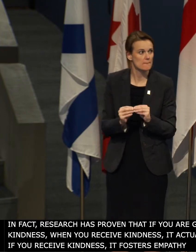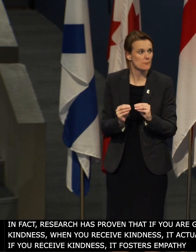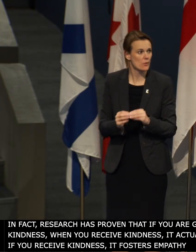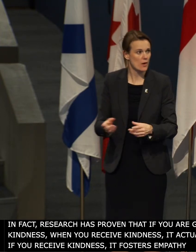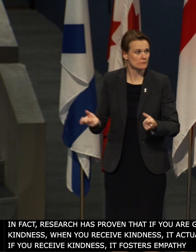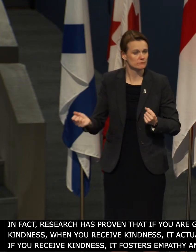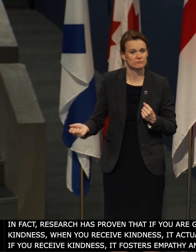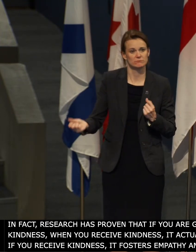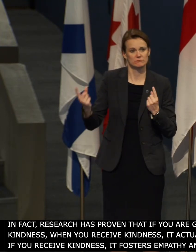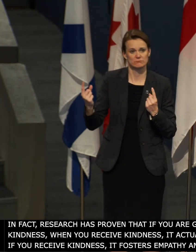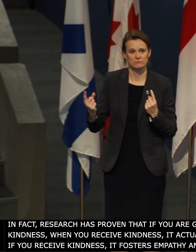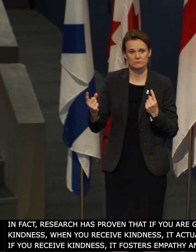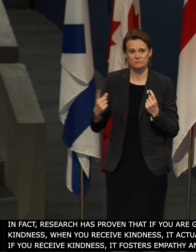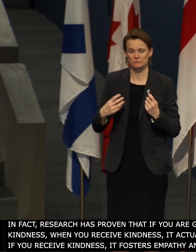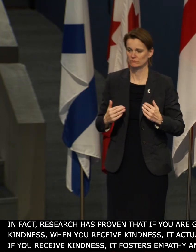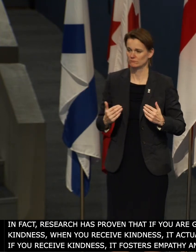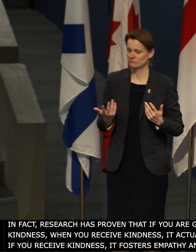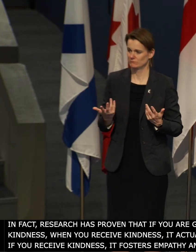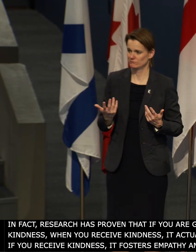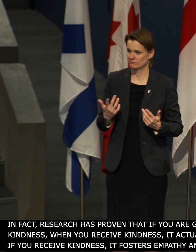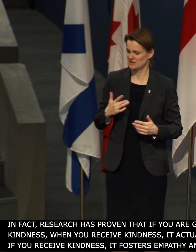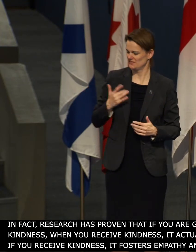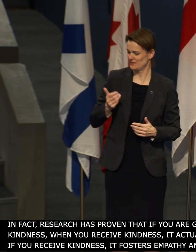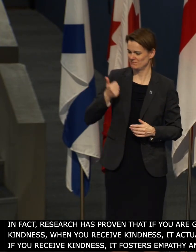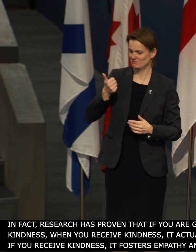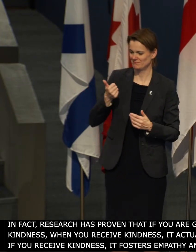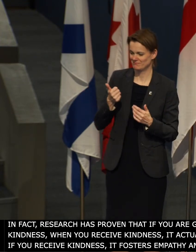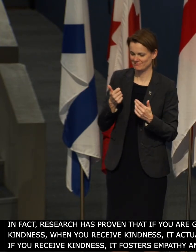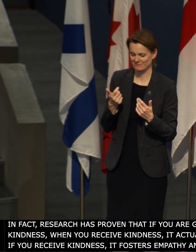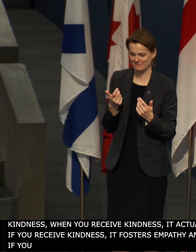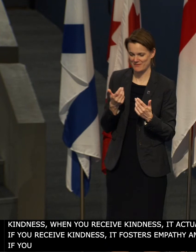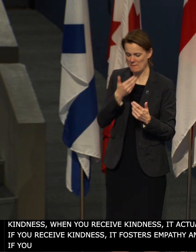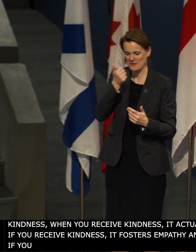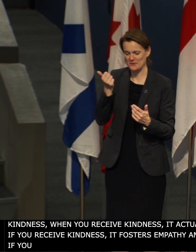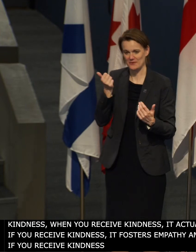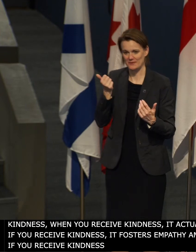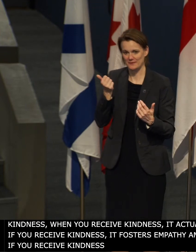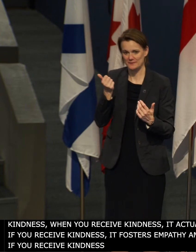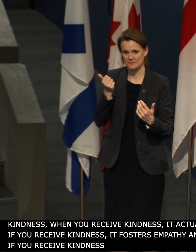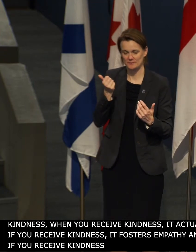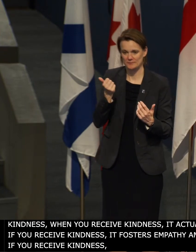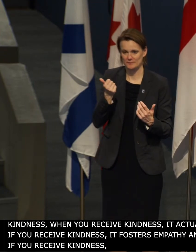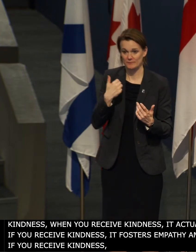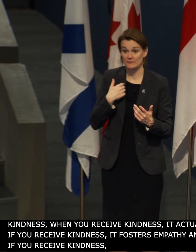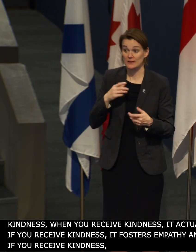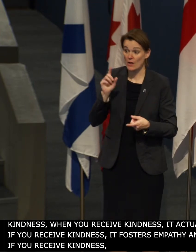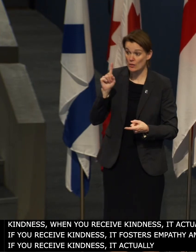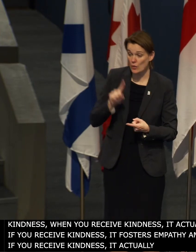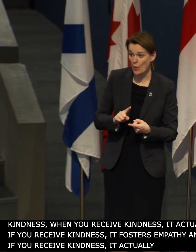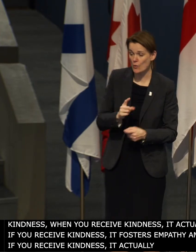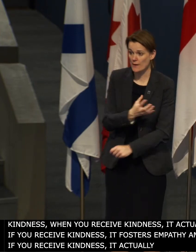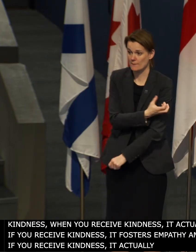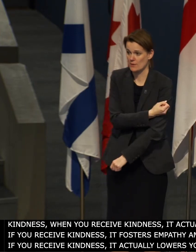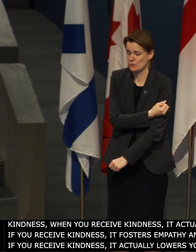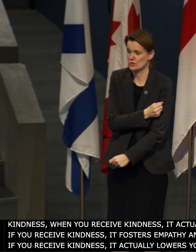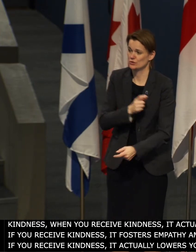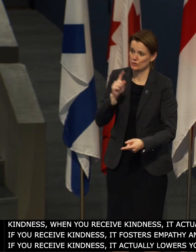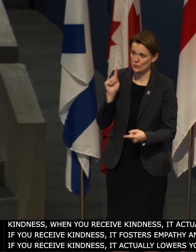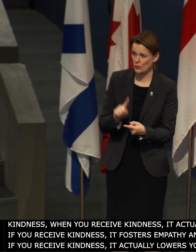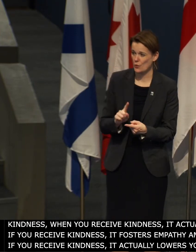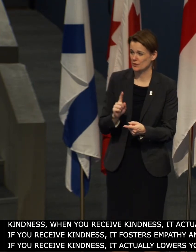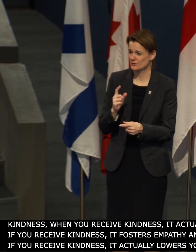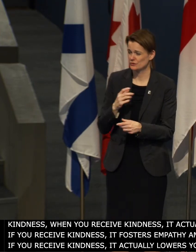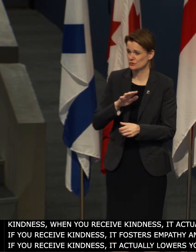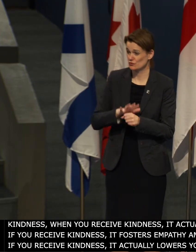and it improves your moods. If you receive kindness, it actually lowers your blood pressure and reduces your stress